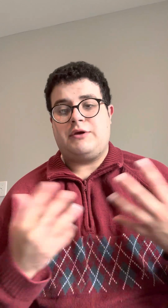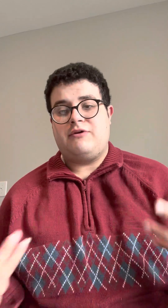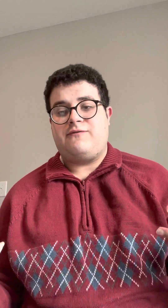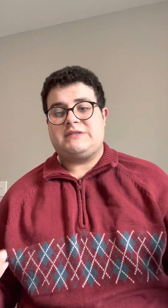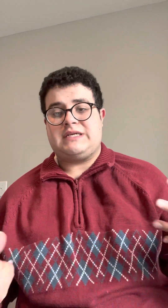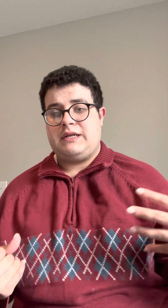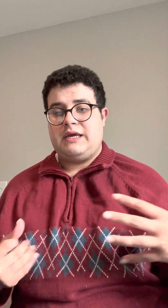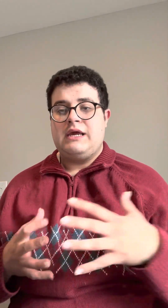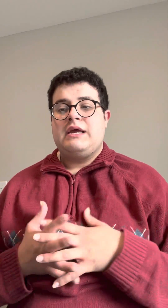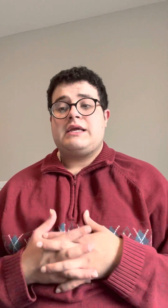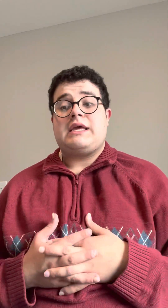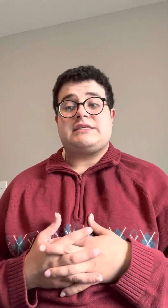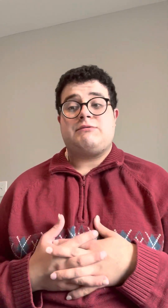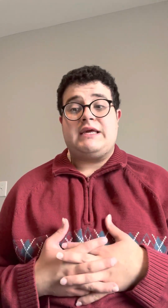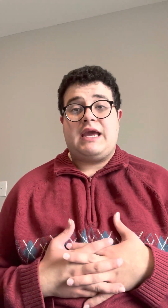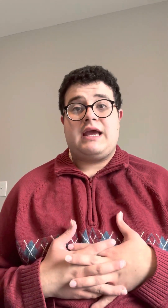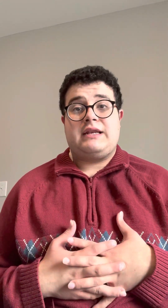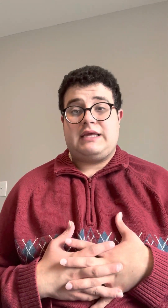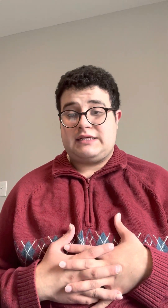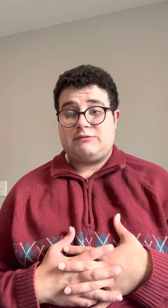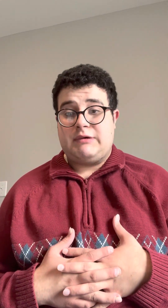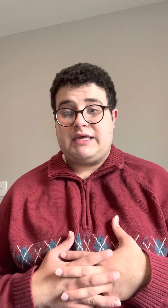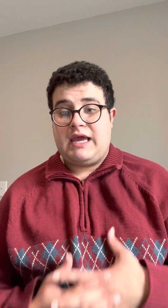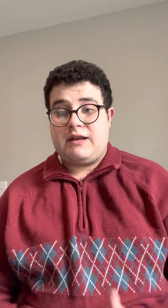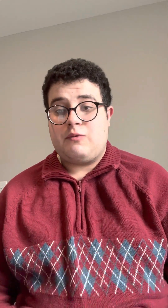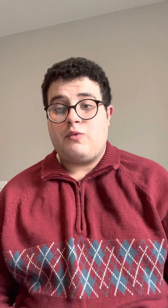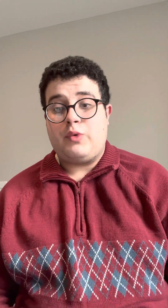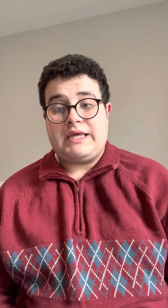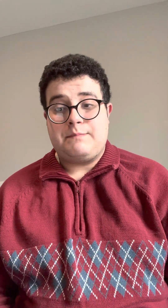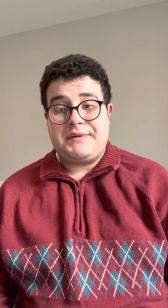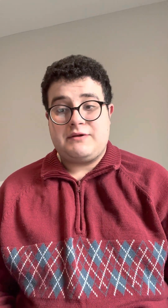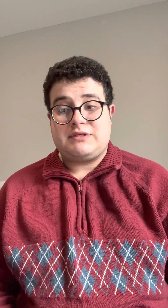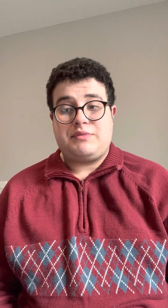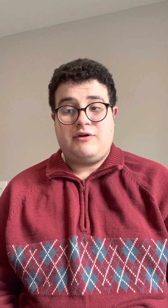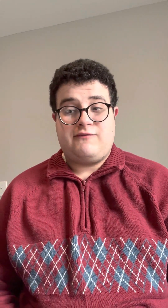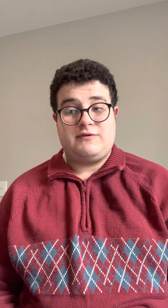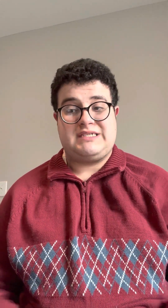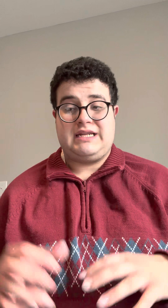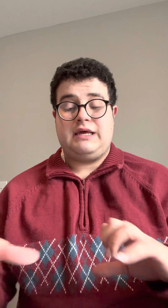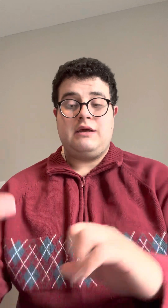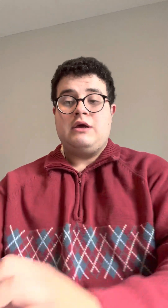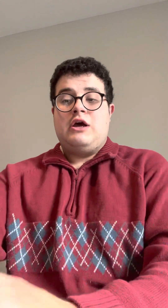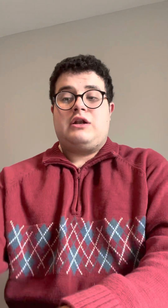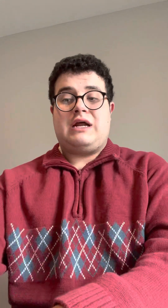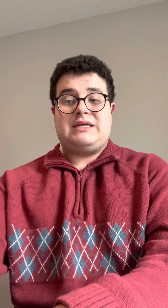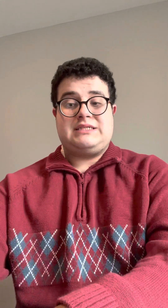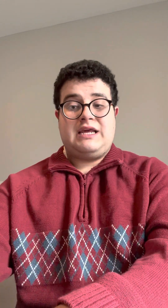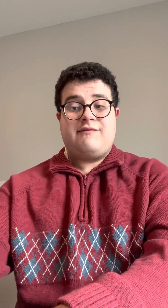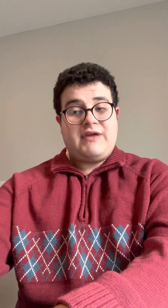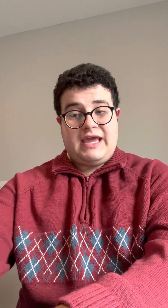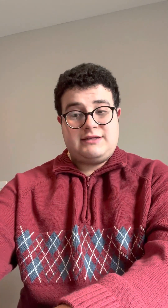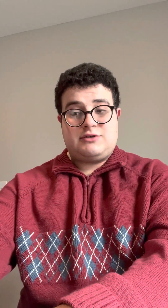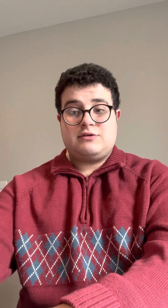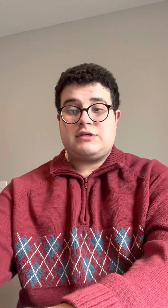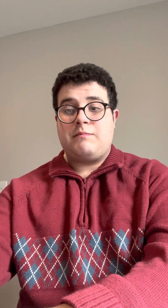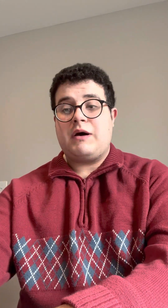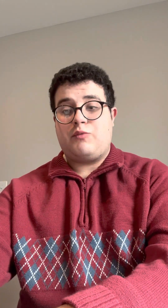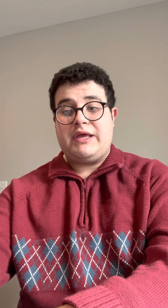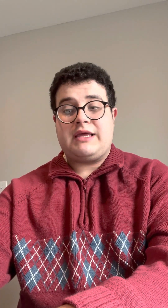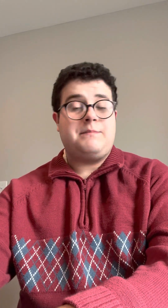beautiful city. Yes, we can. Yes, we can. We can build a beautiful city. Not a city of angels, but we can build